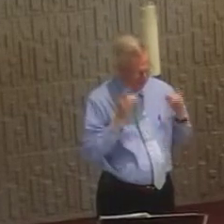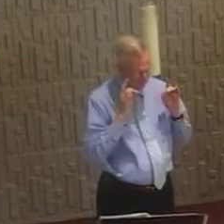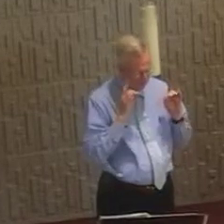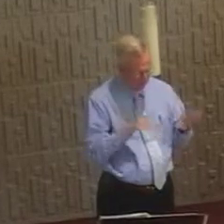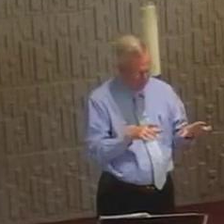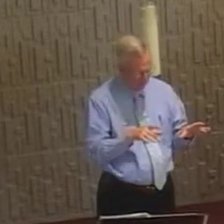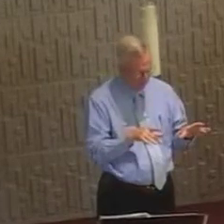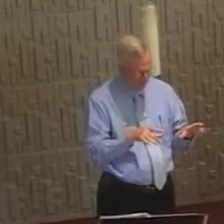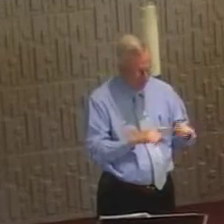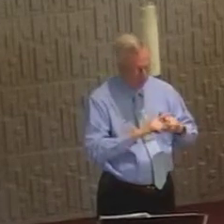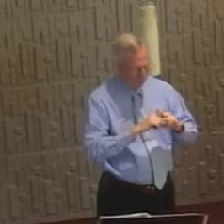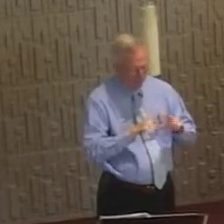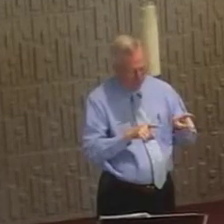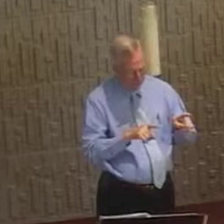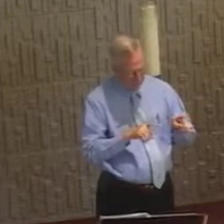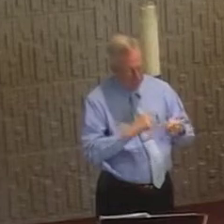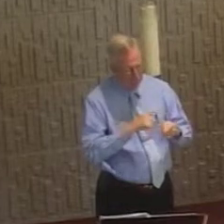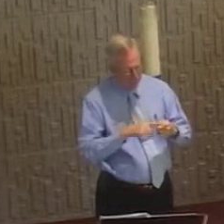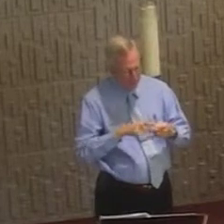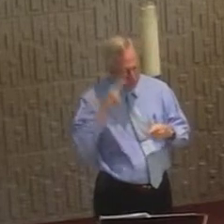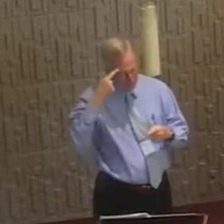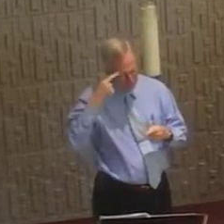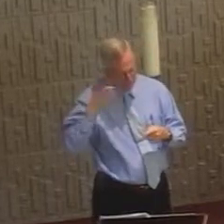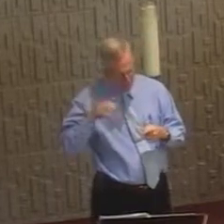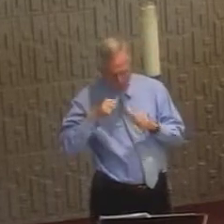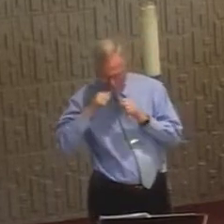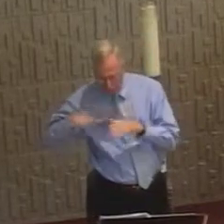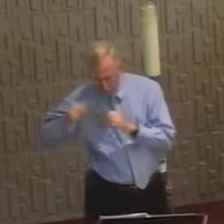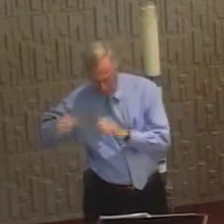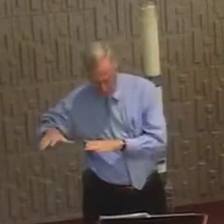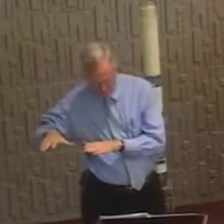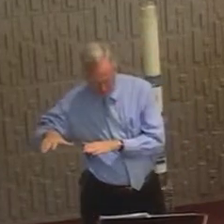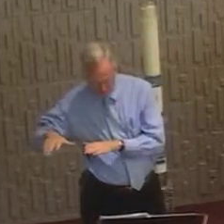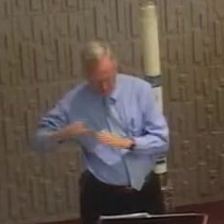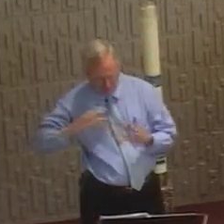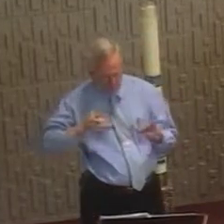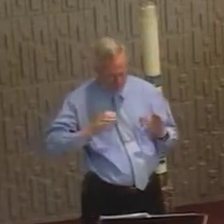but considering the blessings I've received that day, I should be a very happy guy.